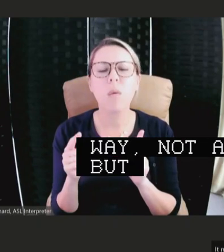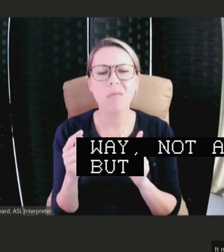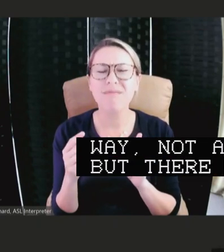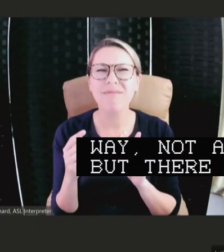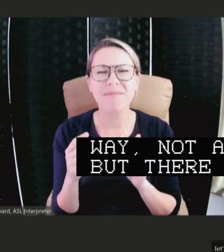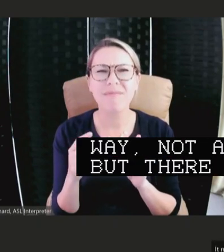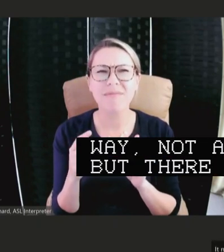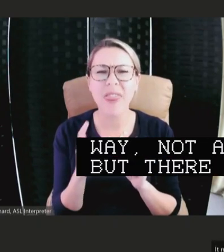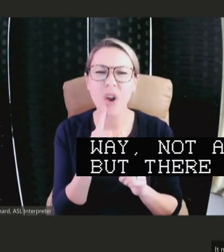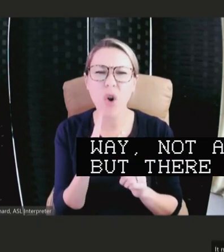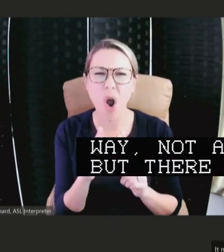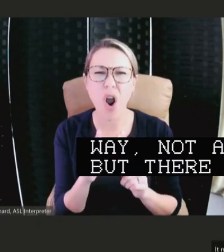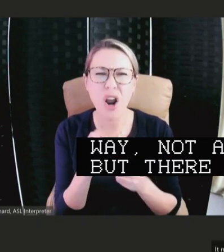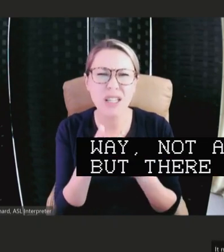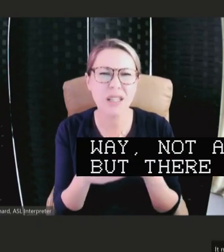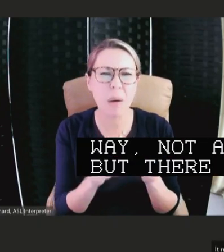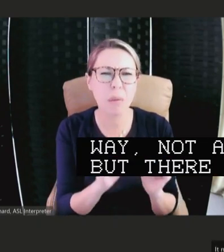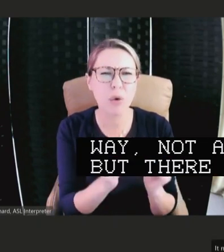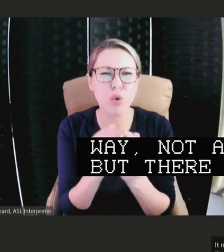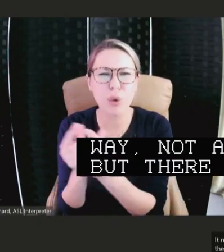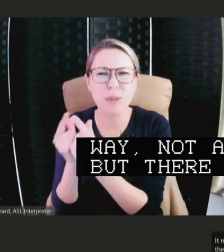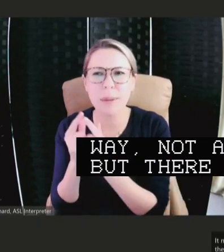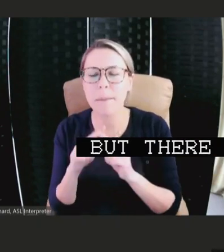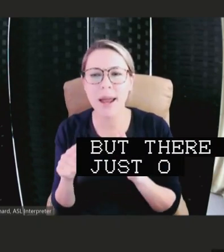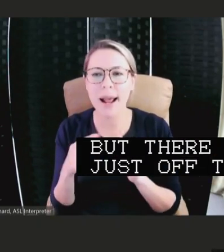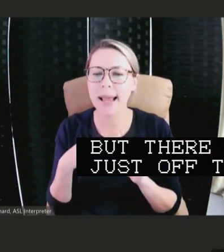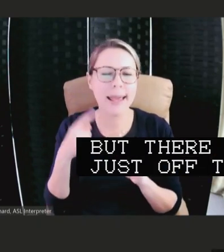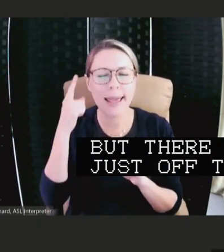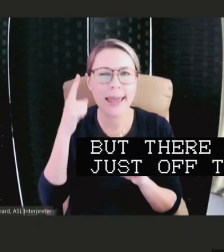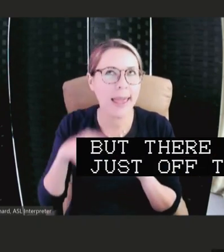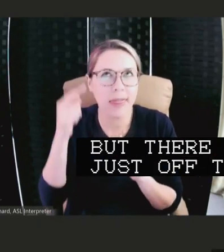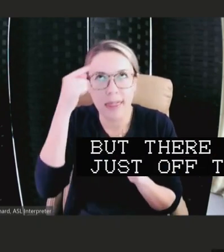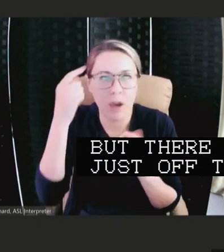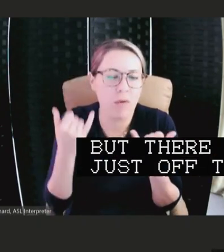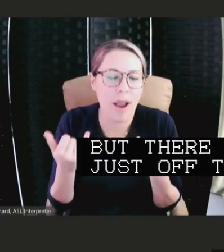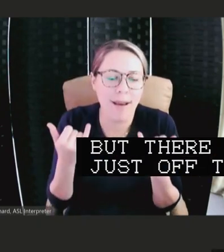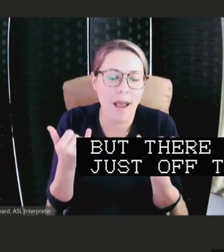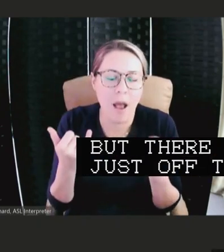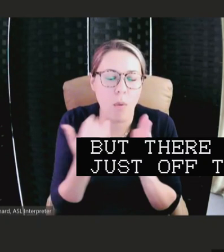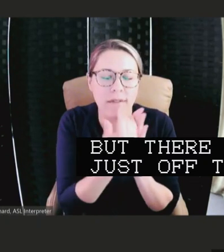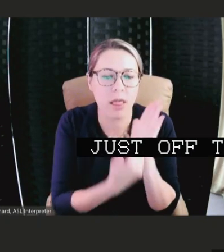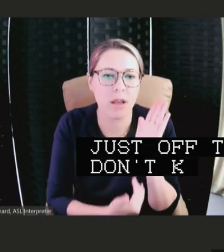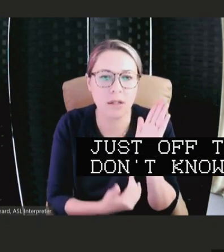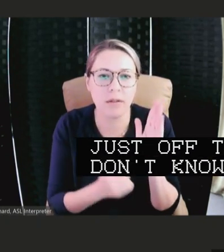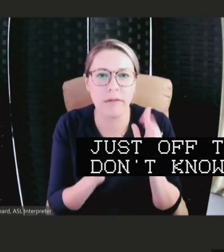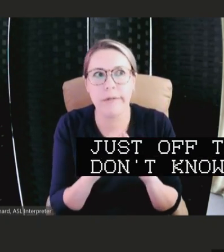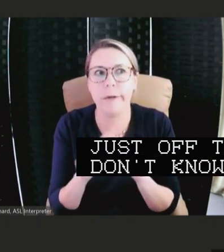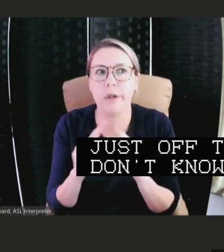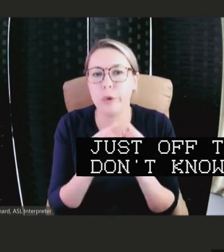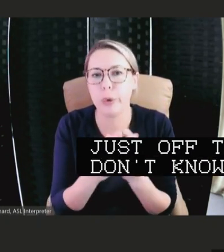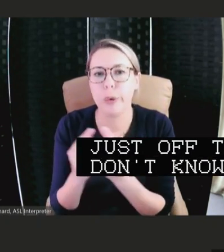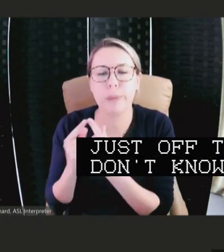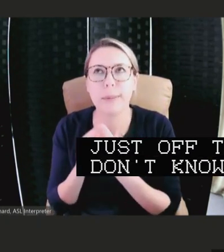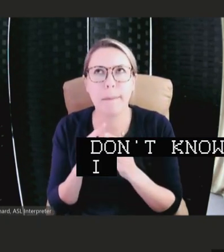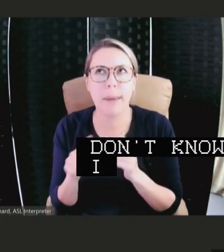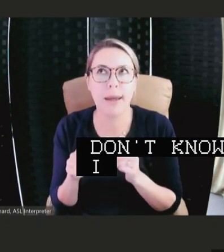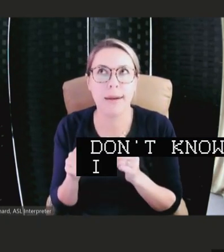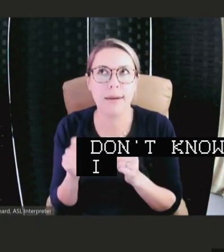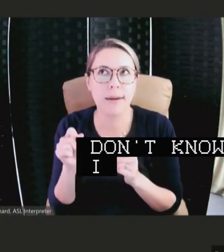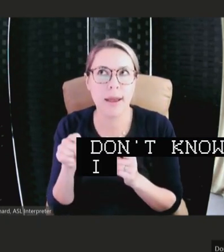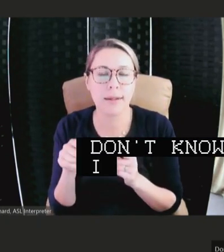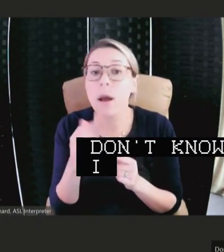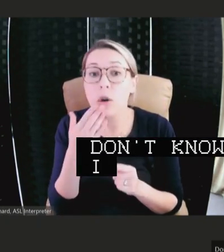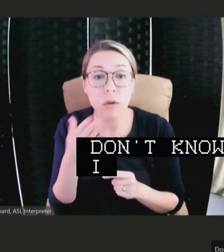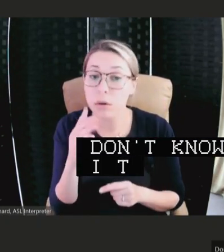just, off the top of my head, don't know a complete list, but I think that's an